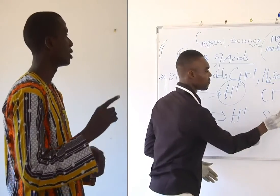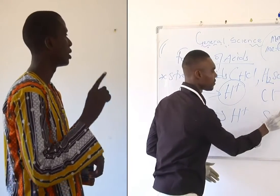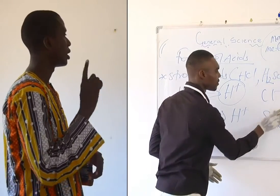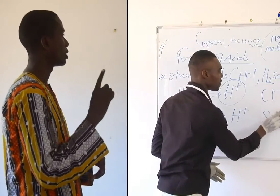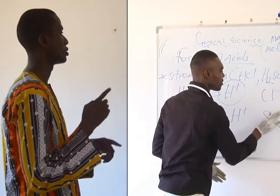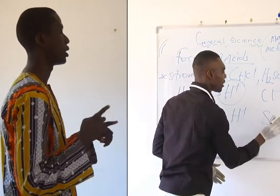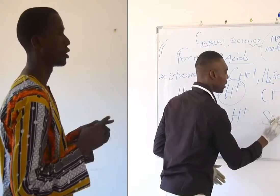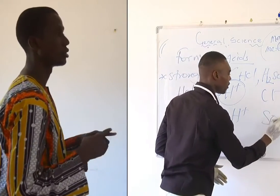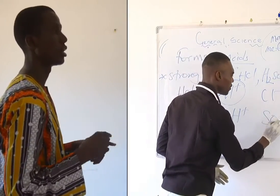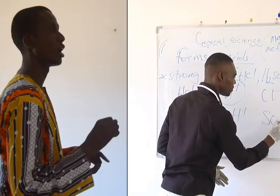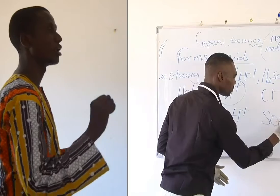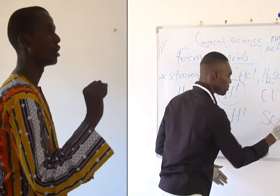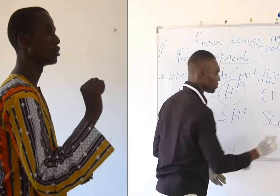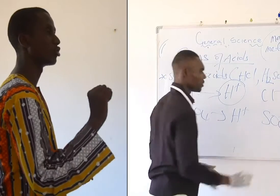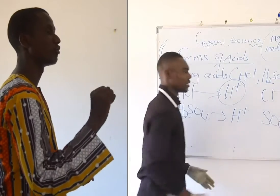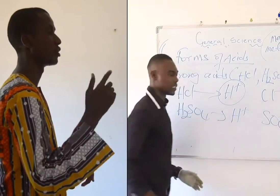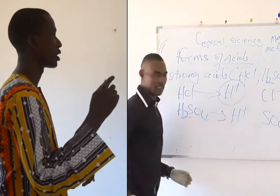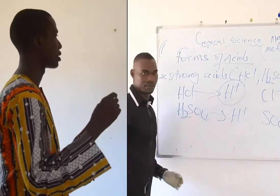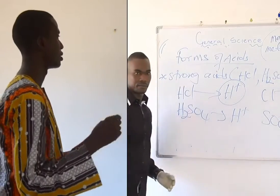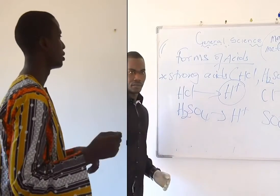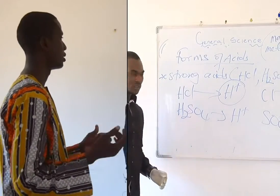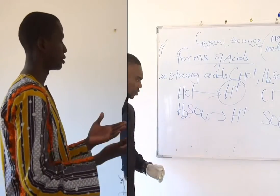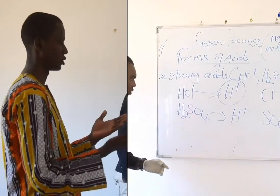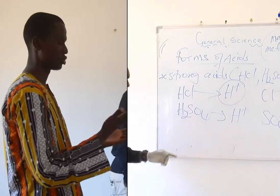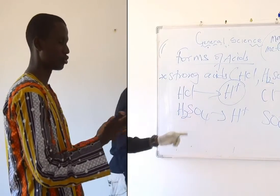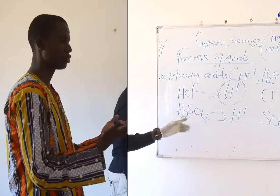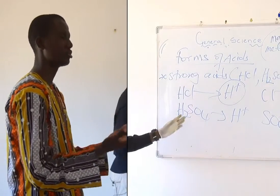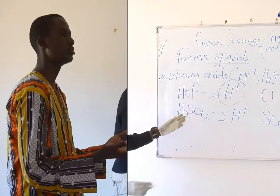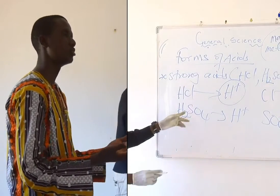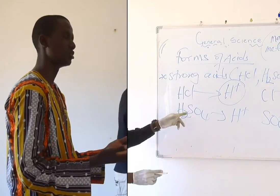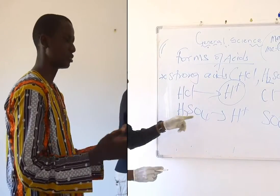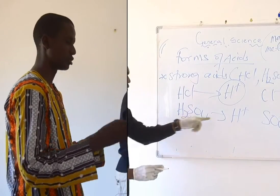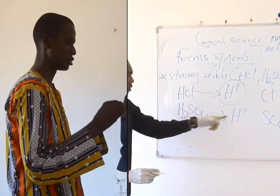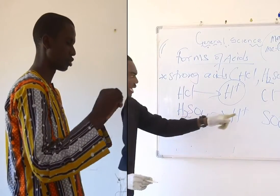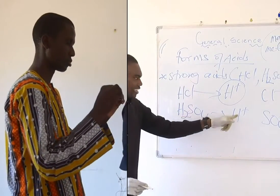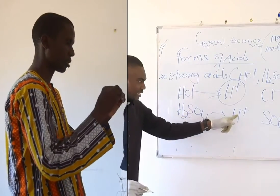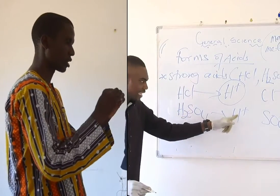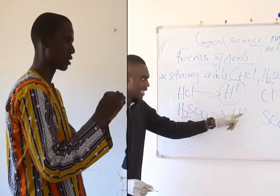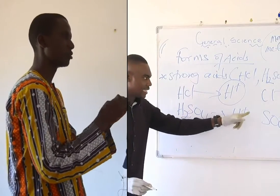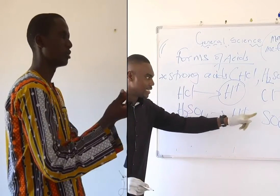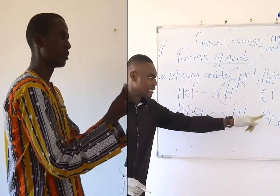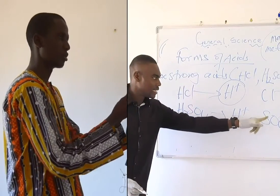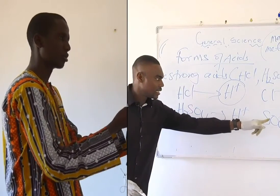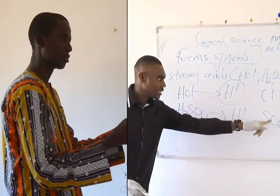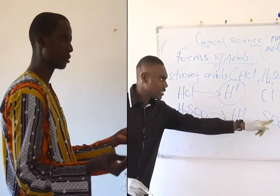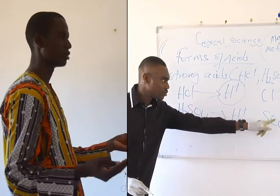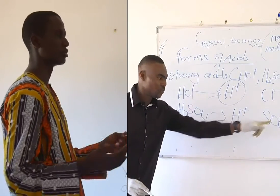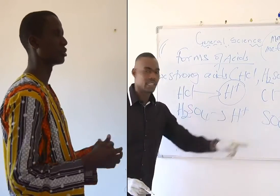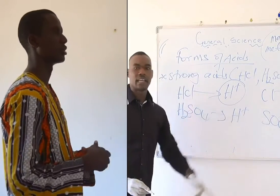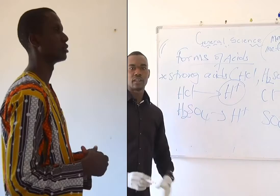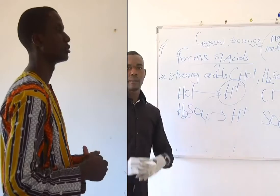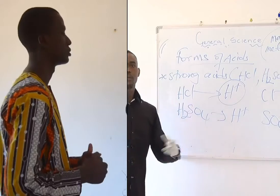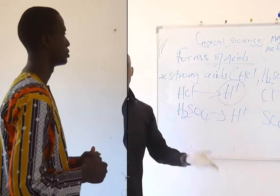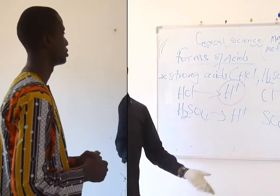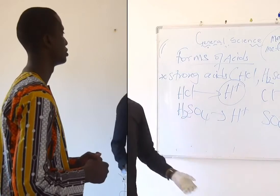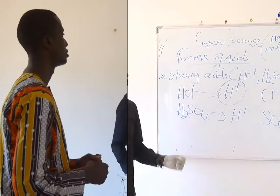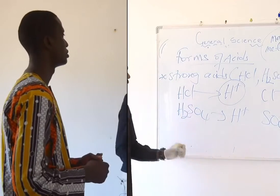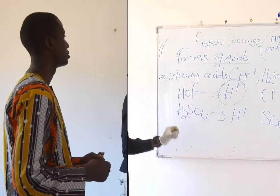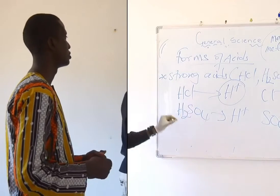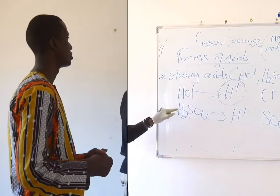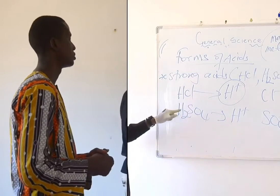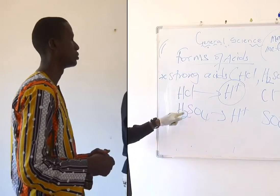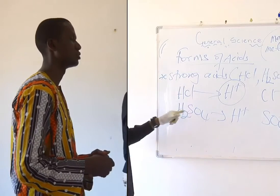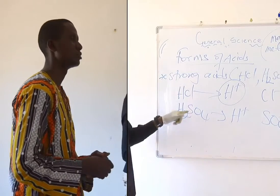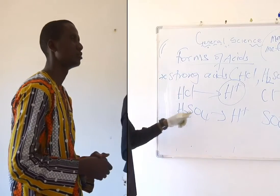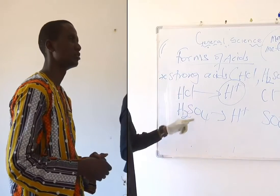sulfate ion, please. So the hydrogen and the sulfate ion are produced